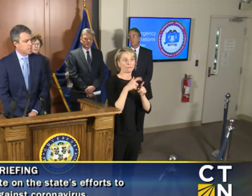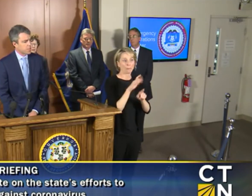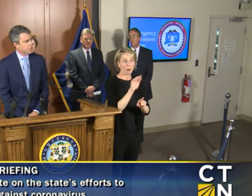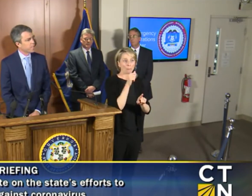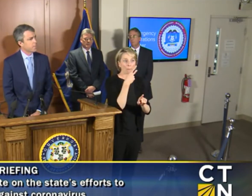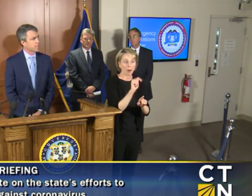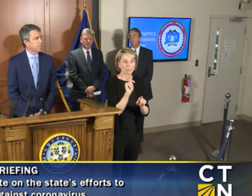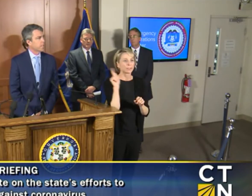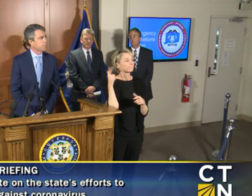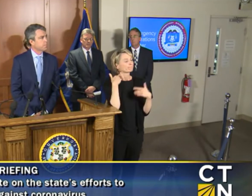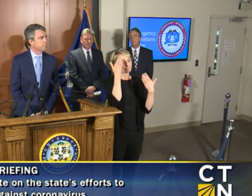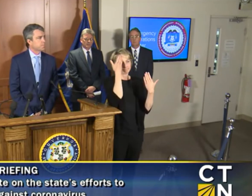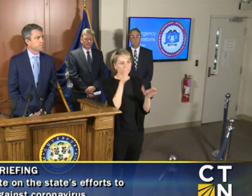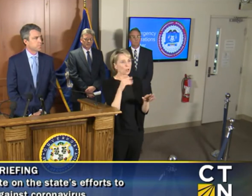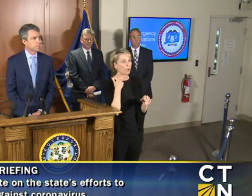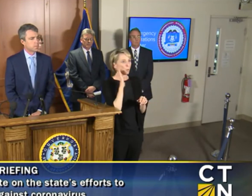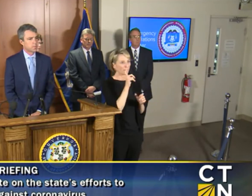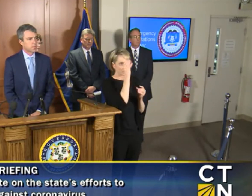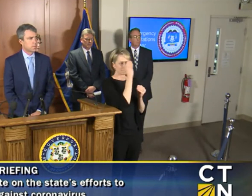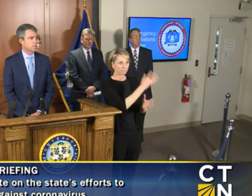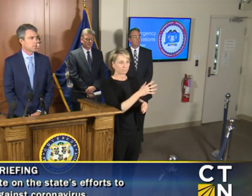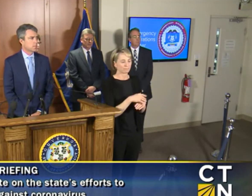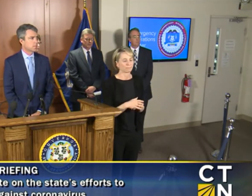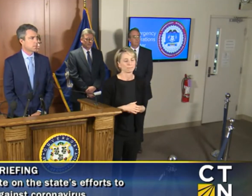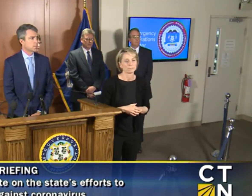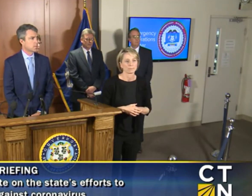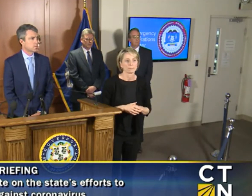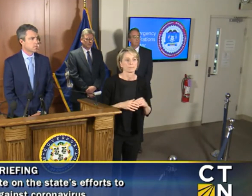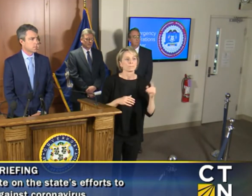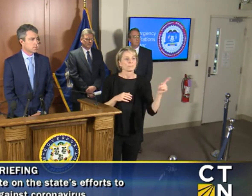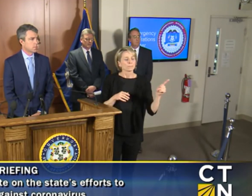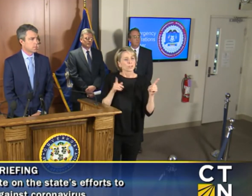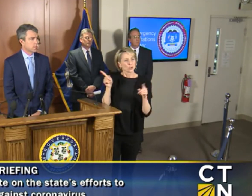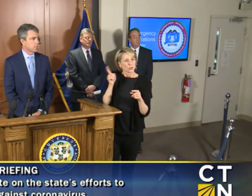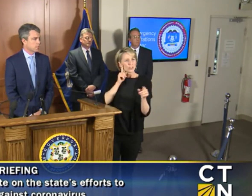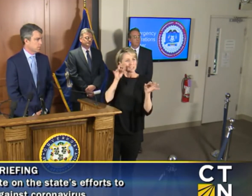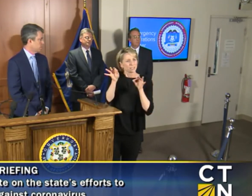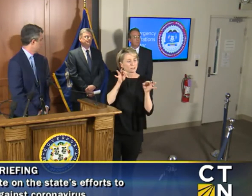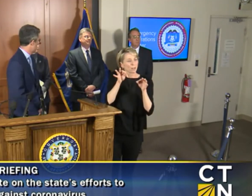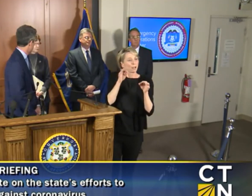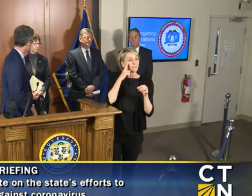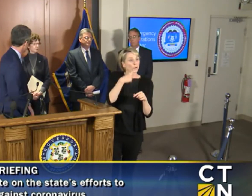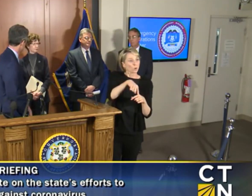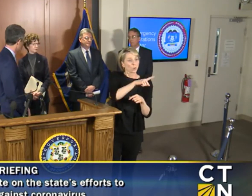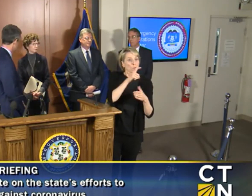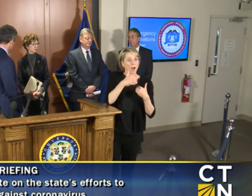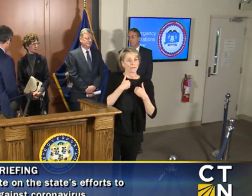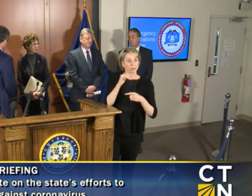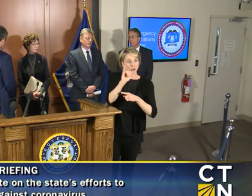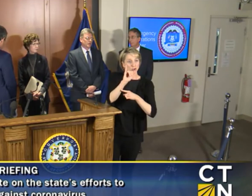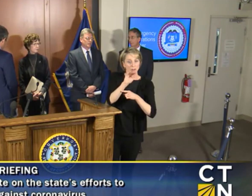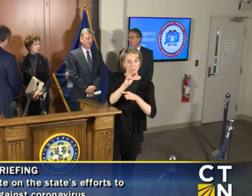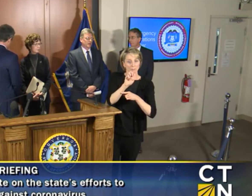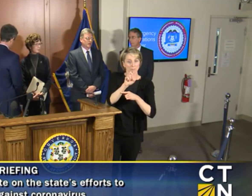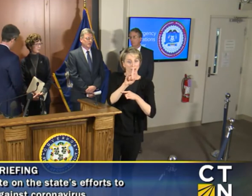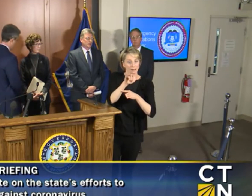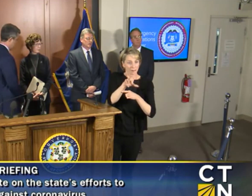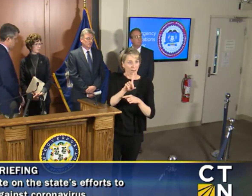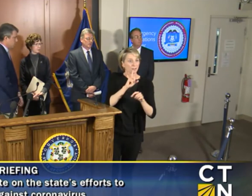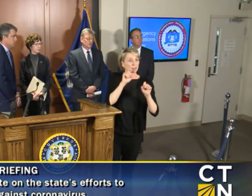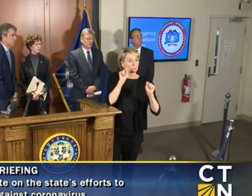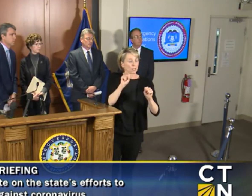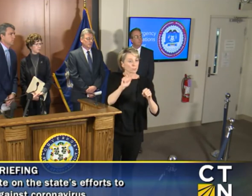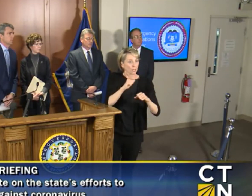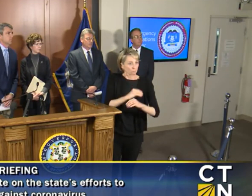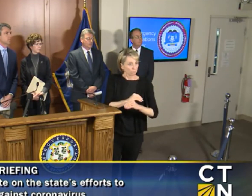Yeah, I'm not sure. We can get back to you on that. You were talking about telemedicine for Medicaid people. Is the insurance department